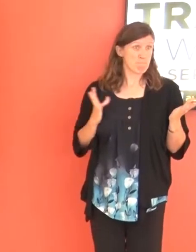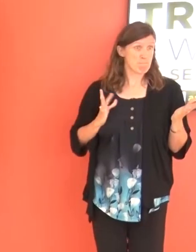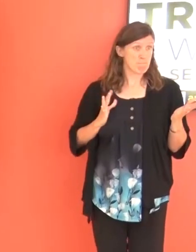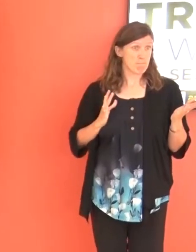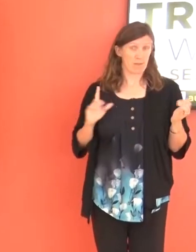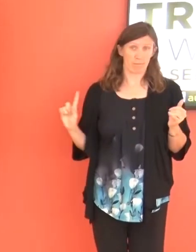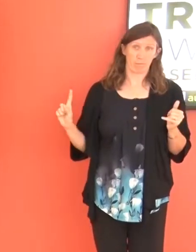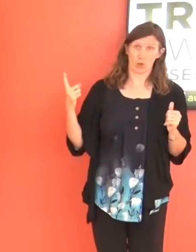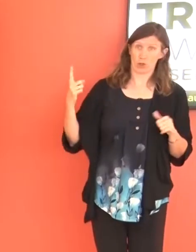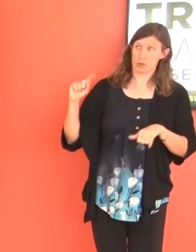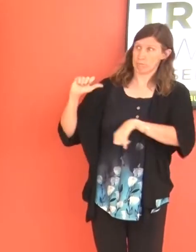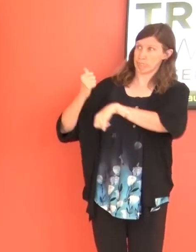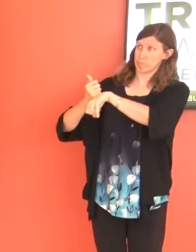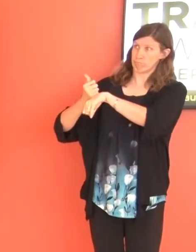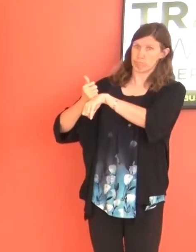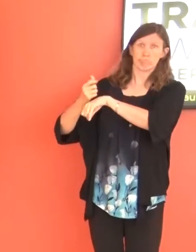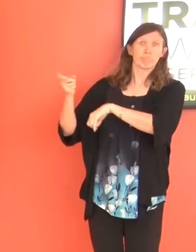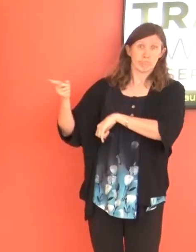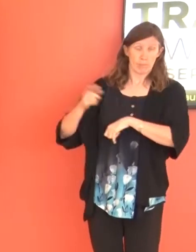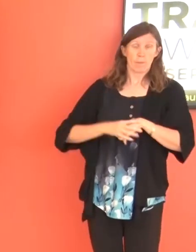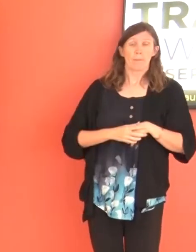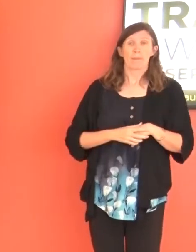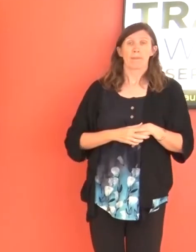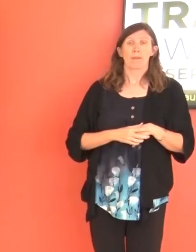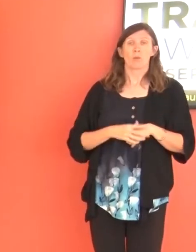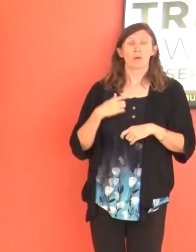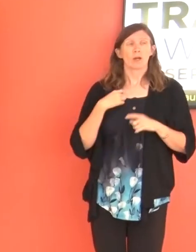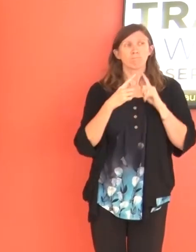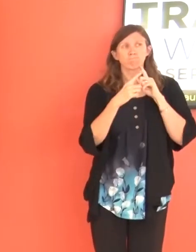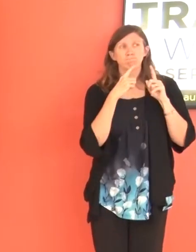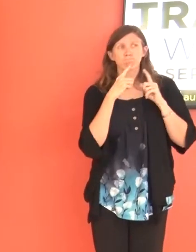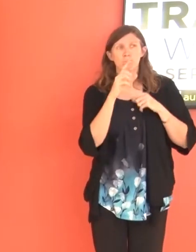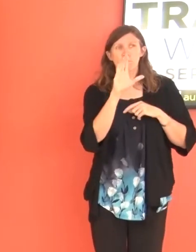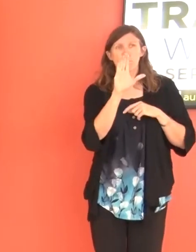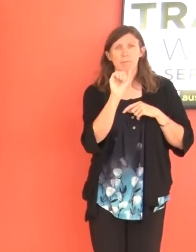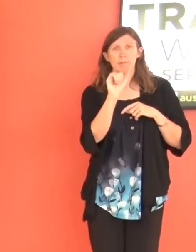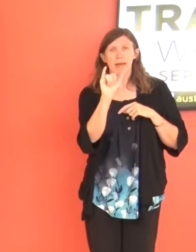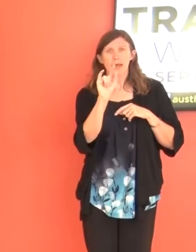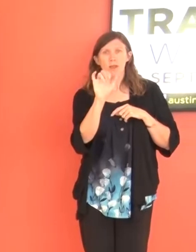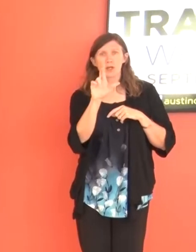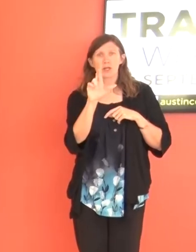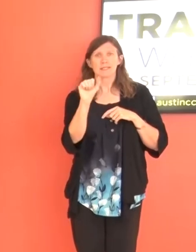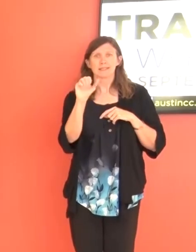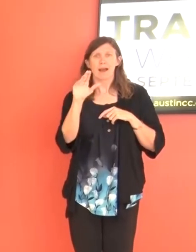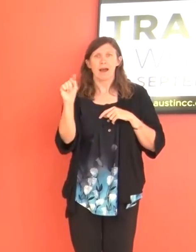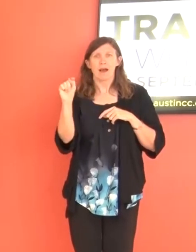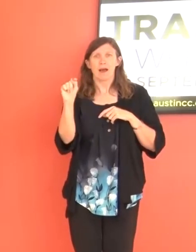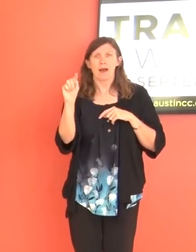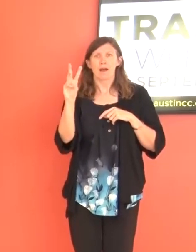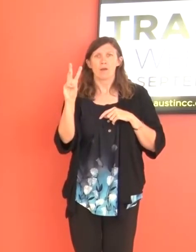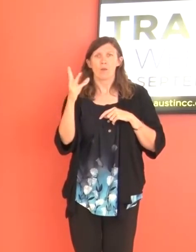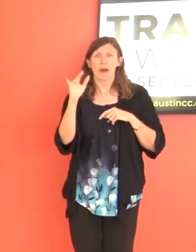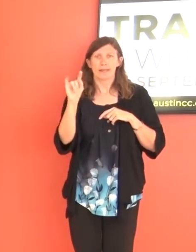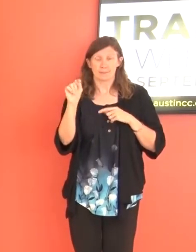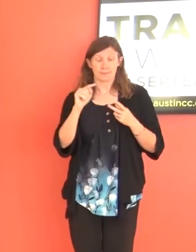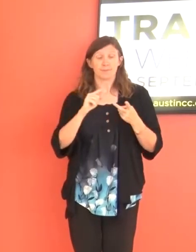our first launch in that. We're in conversation with Baylor Scott and White, but also with Seton